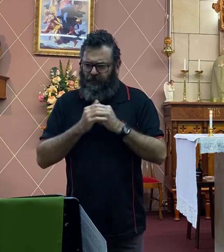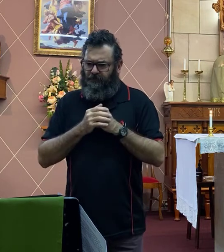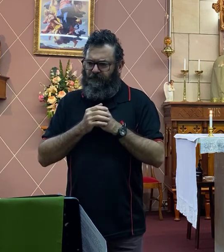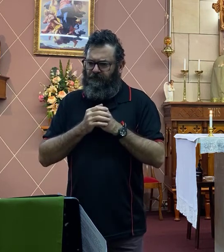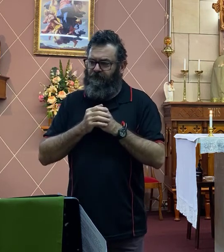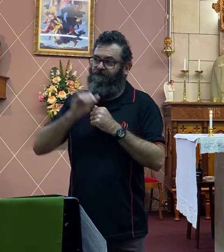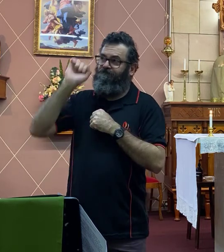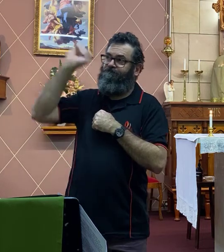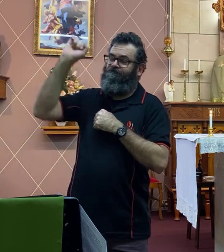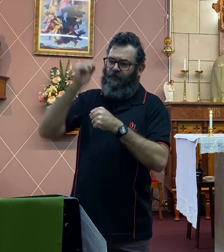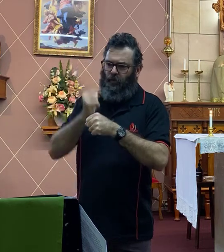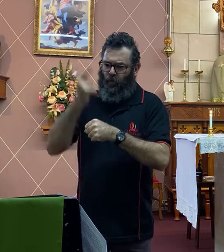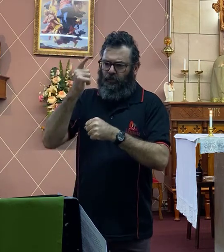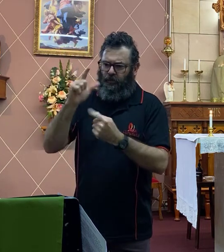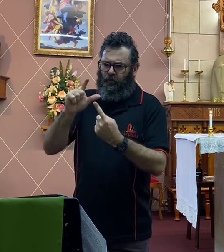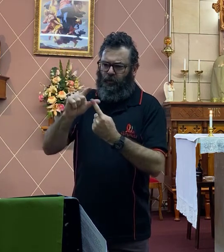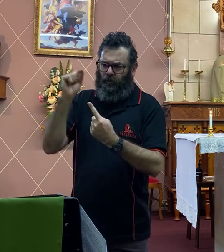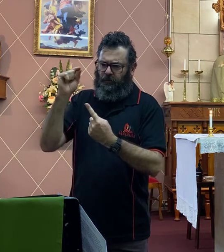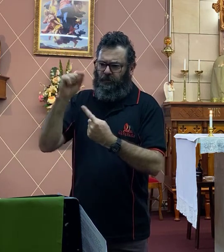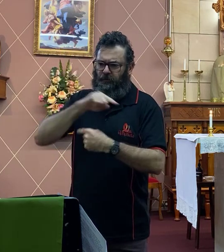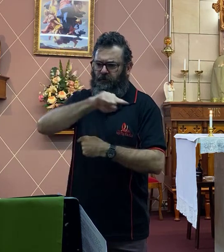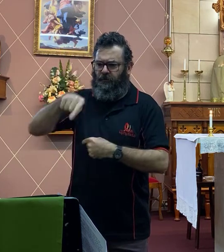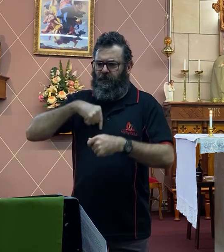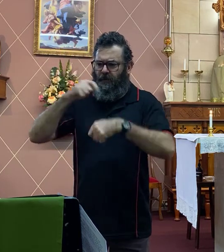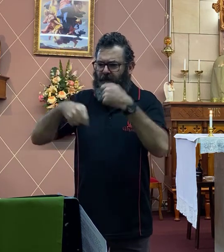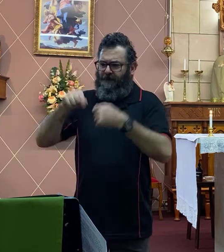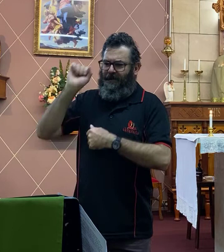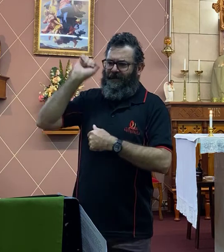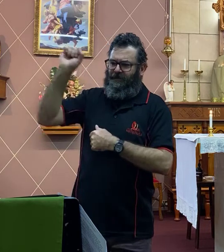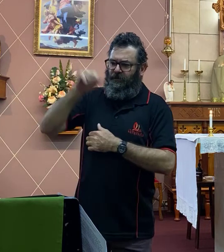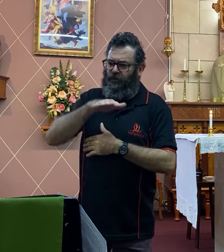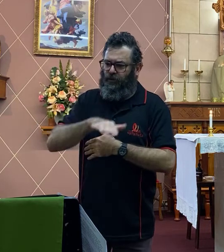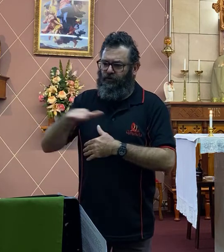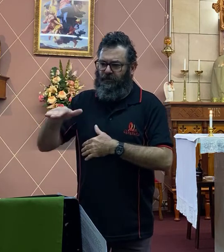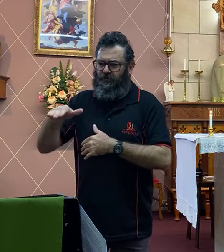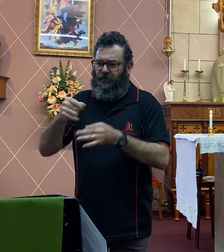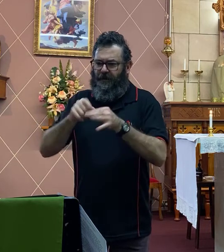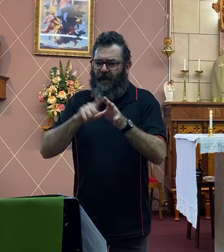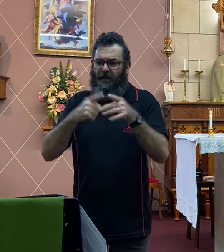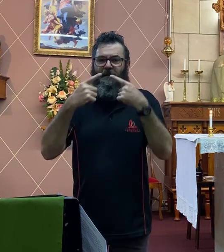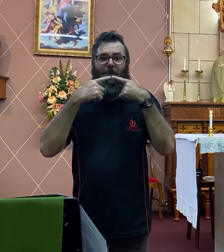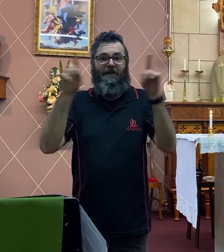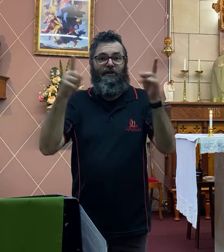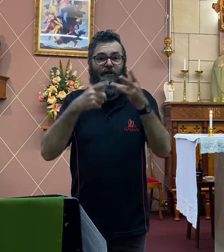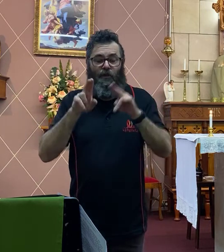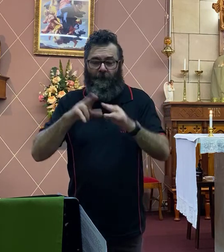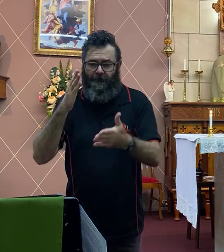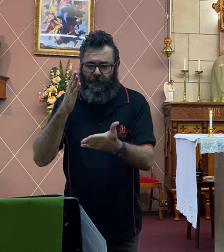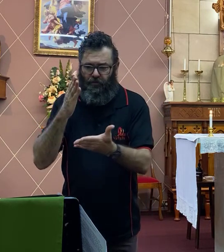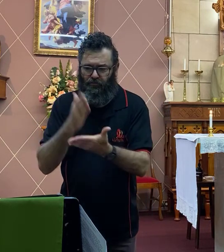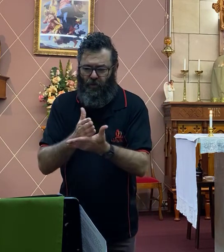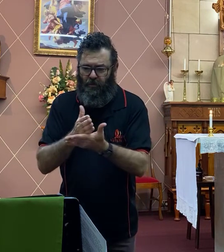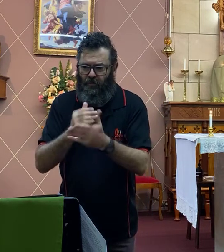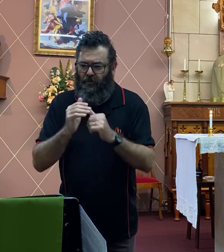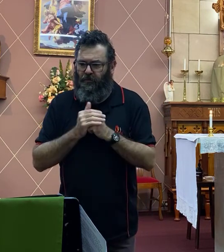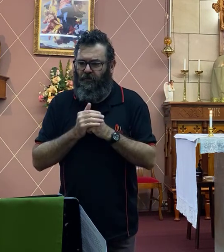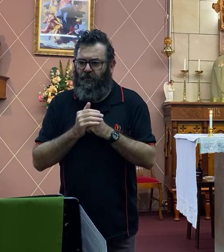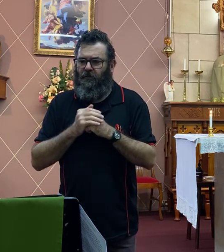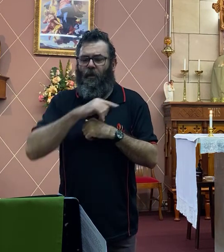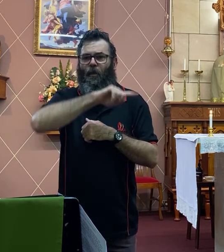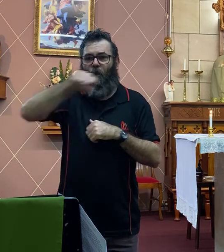God does not change. It was God's choice that we become his children by the message of